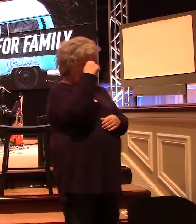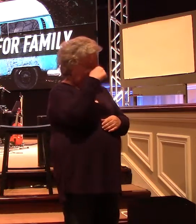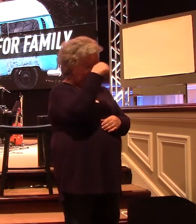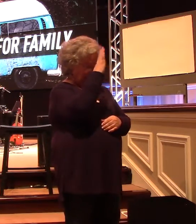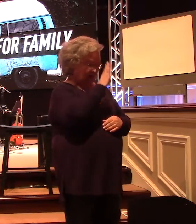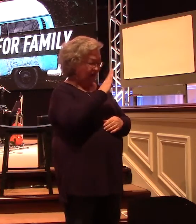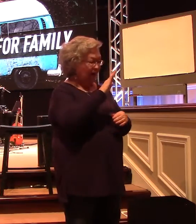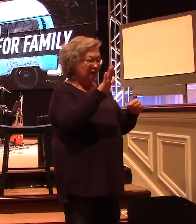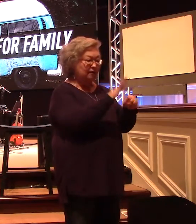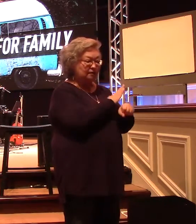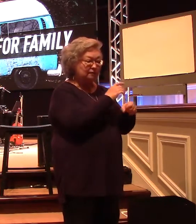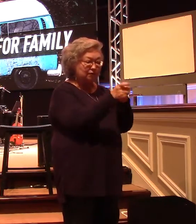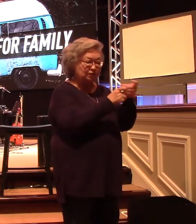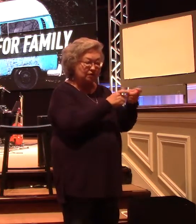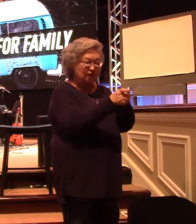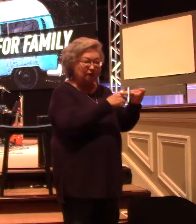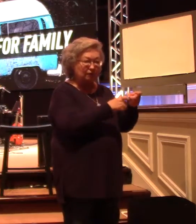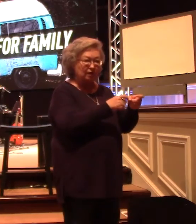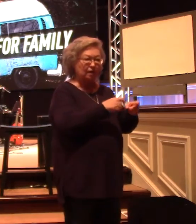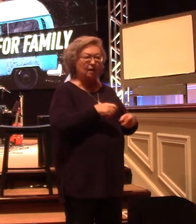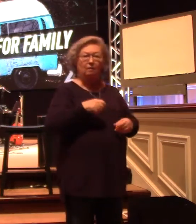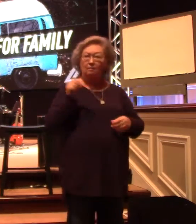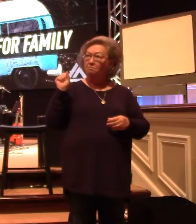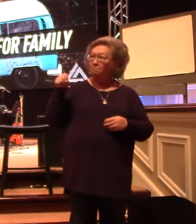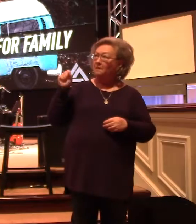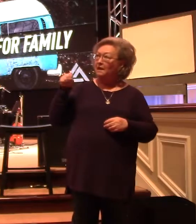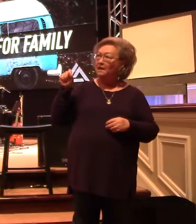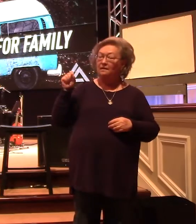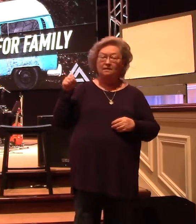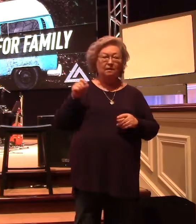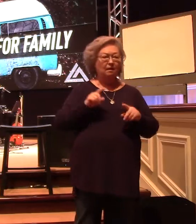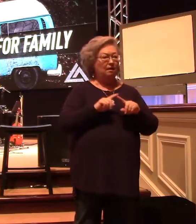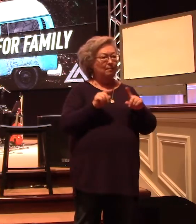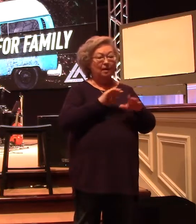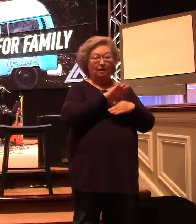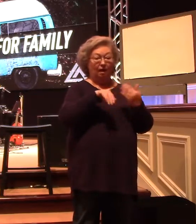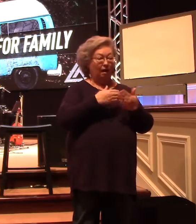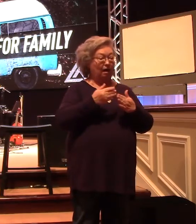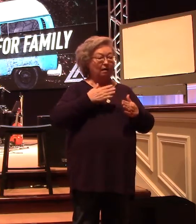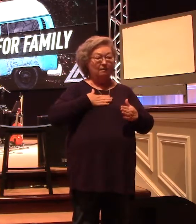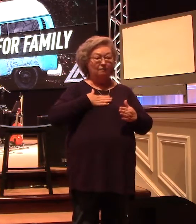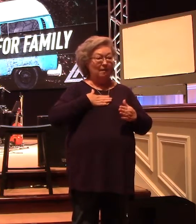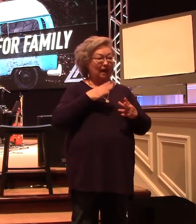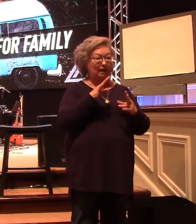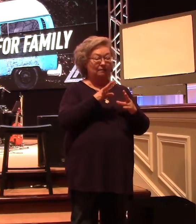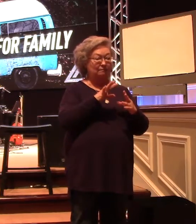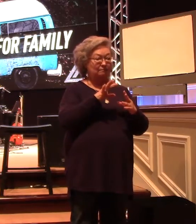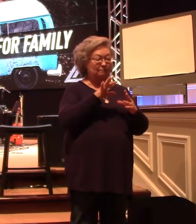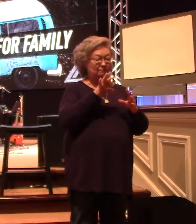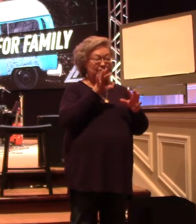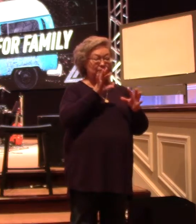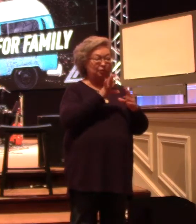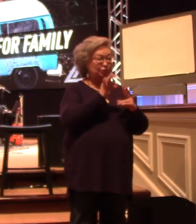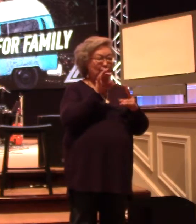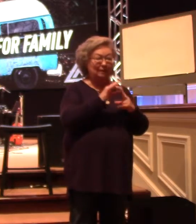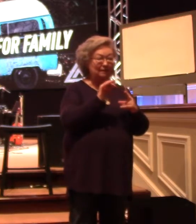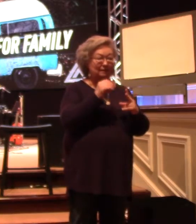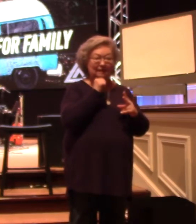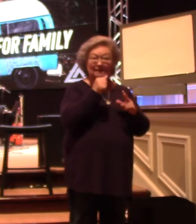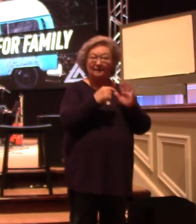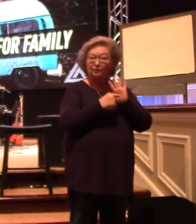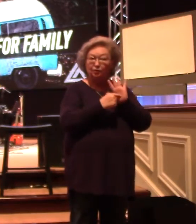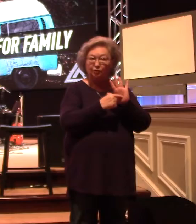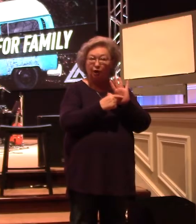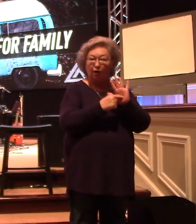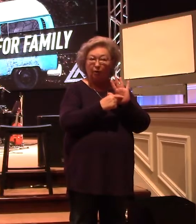without a doubt. But everything I was doing, all the choices I was making, the things I was saying, did not show that because I still had a